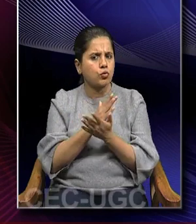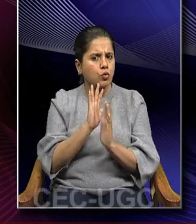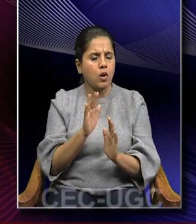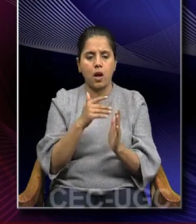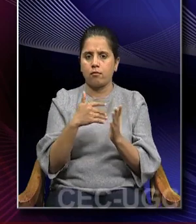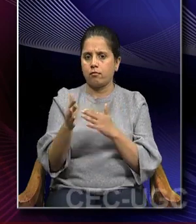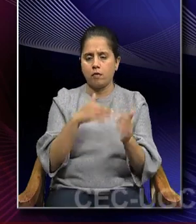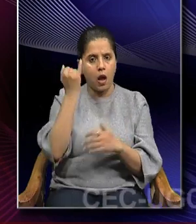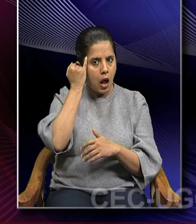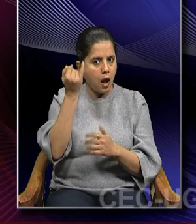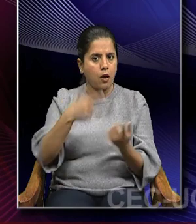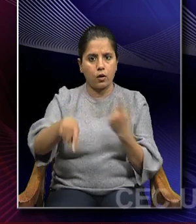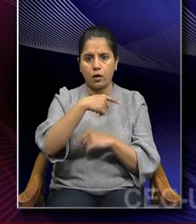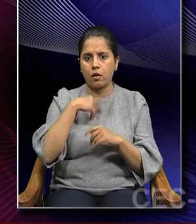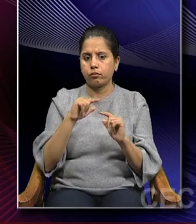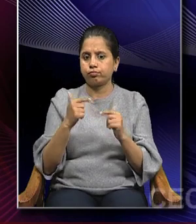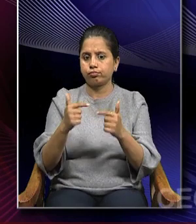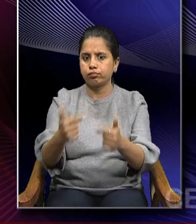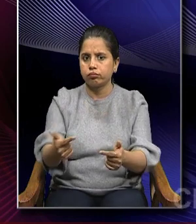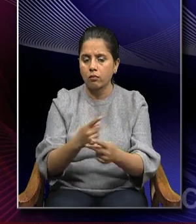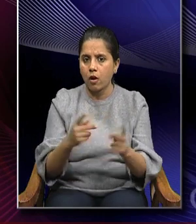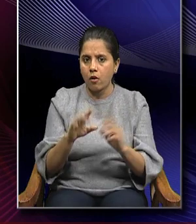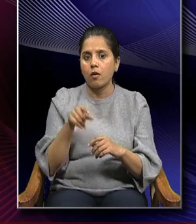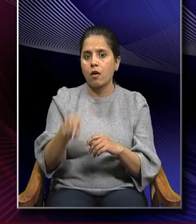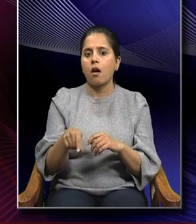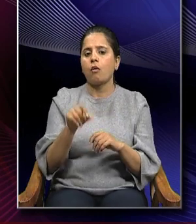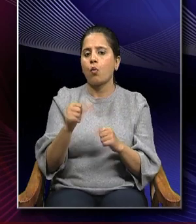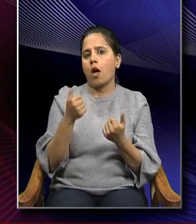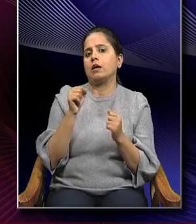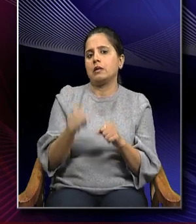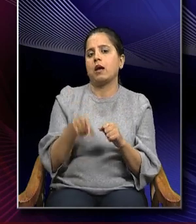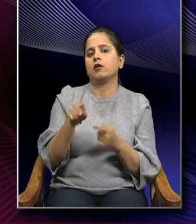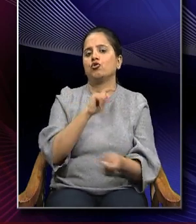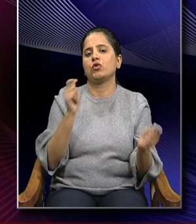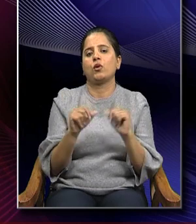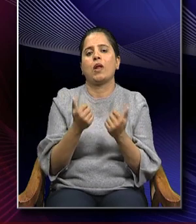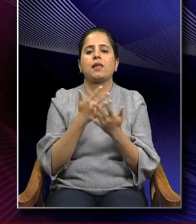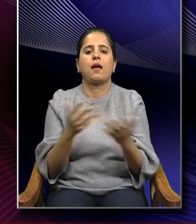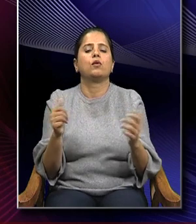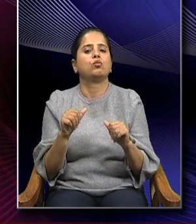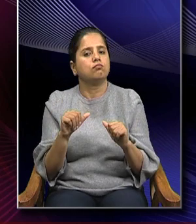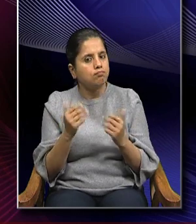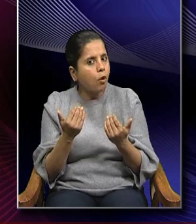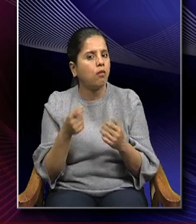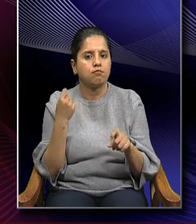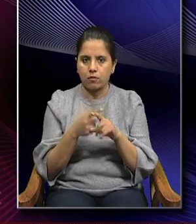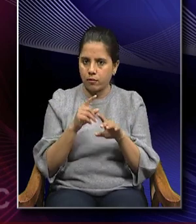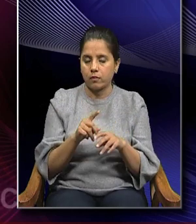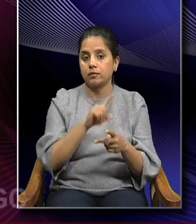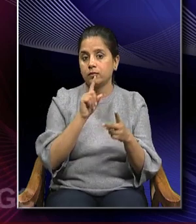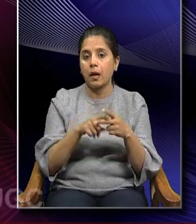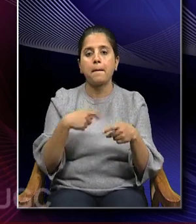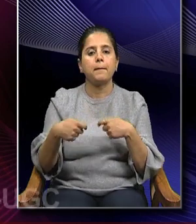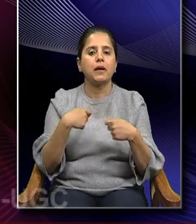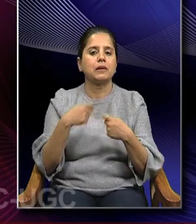whatever ideas we are passing to the next stage, they are viable enough to be converted into a product. Next is business